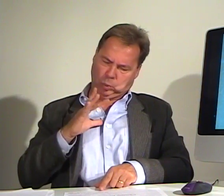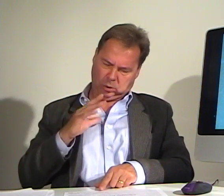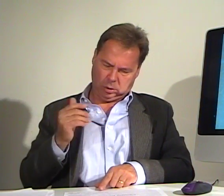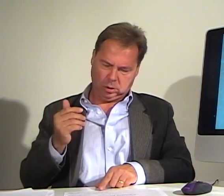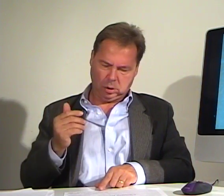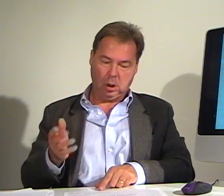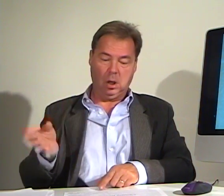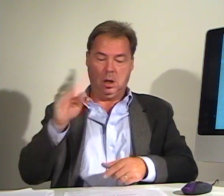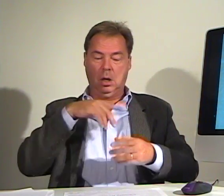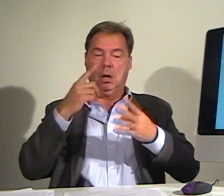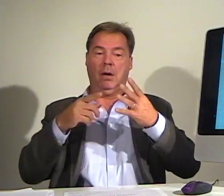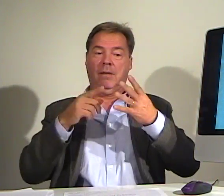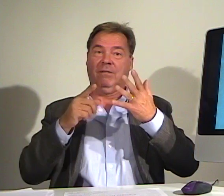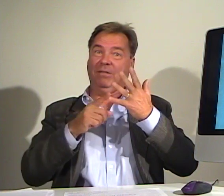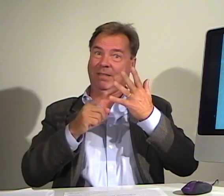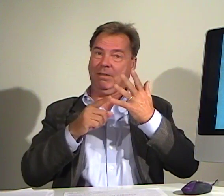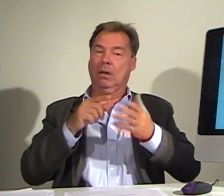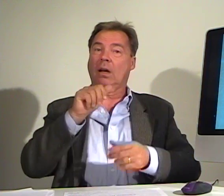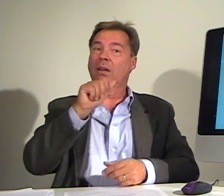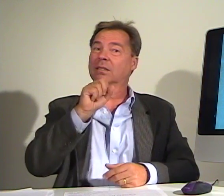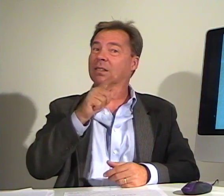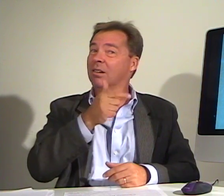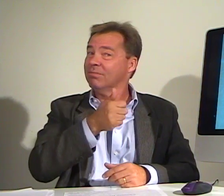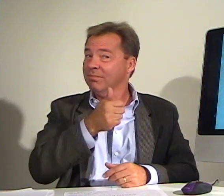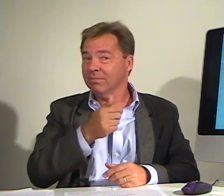consider and keep in mind. Fifth,